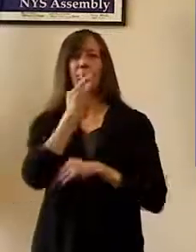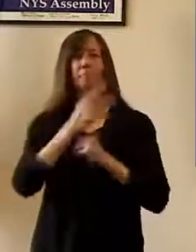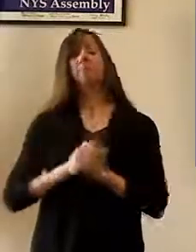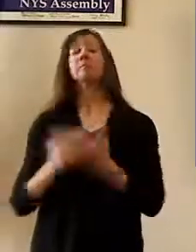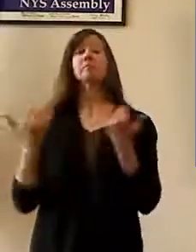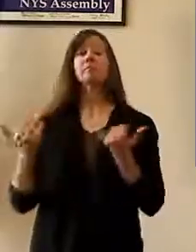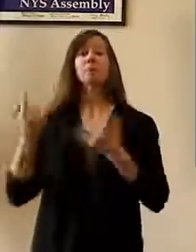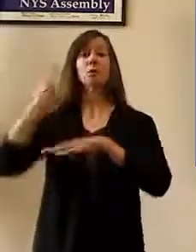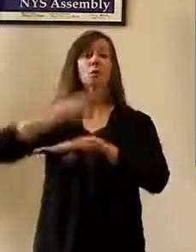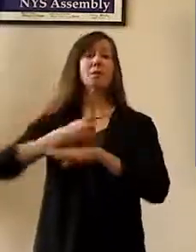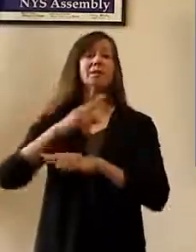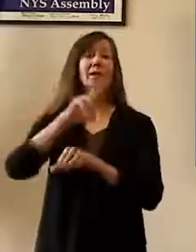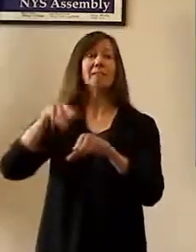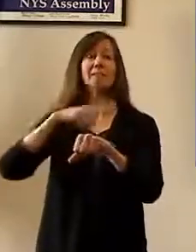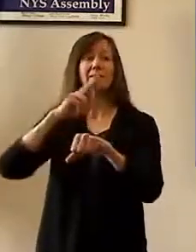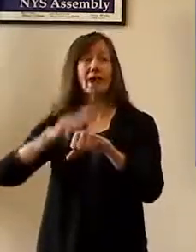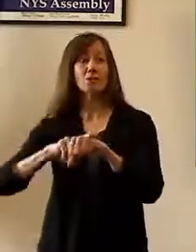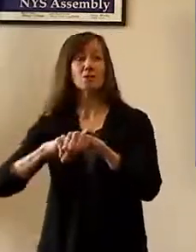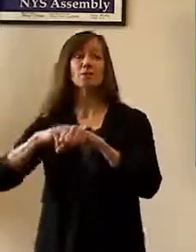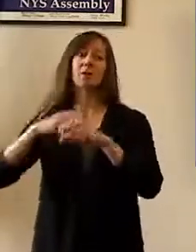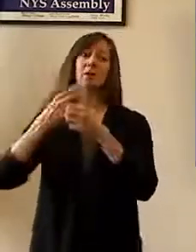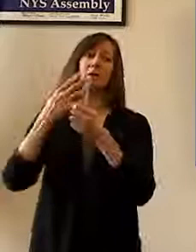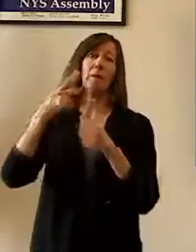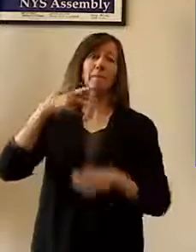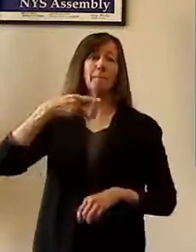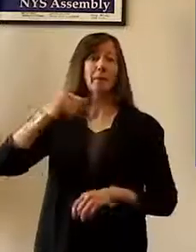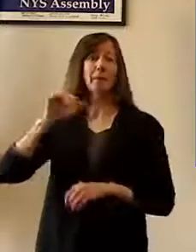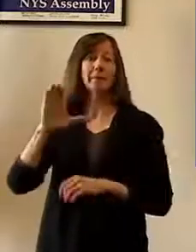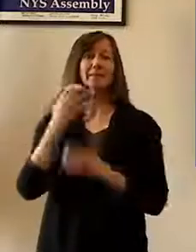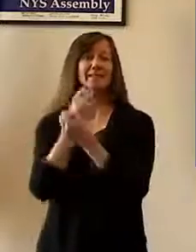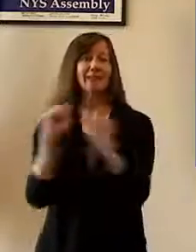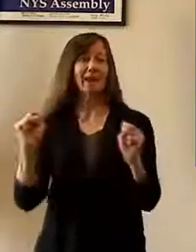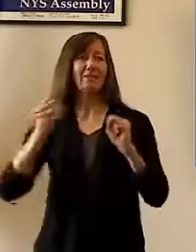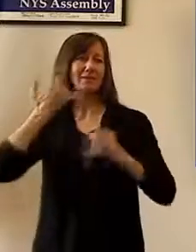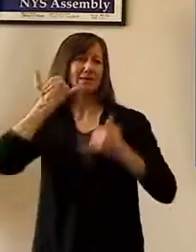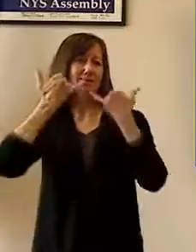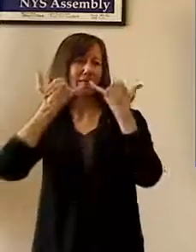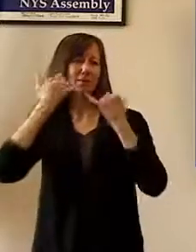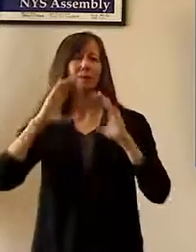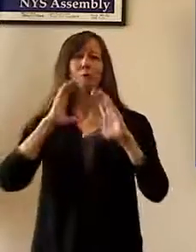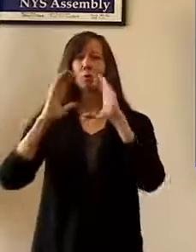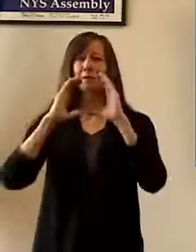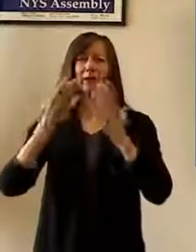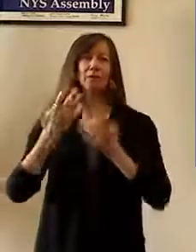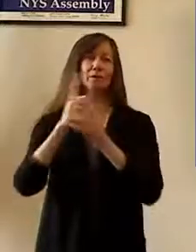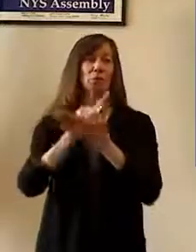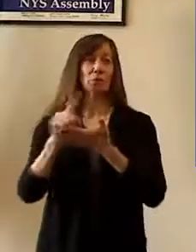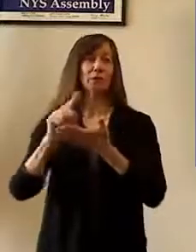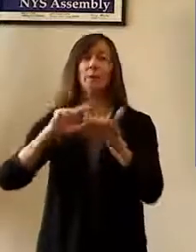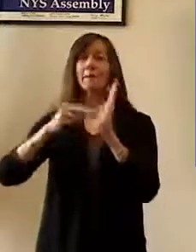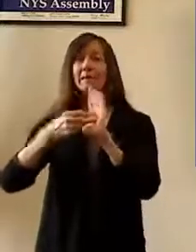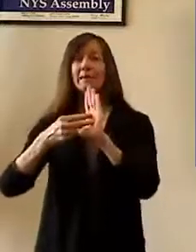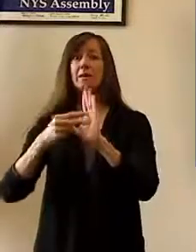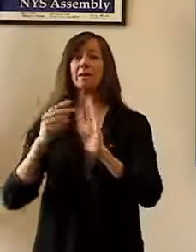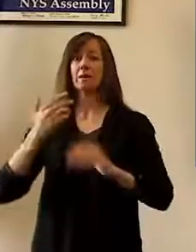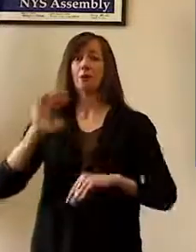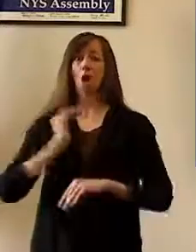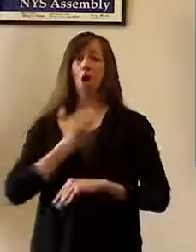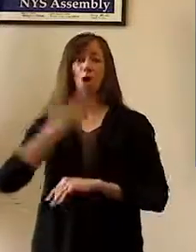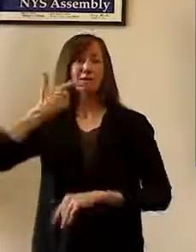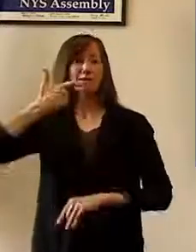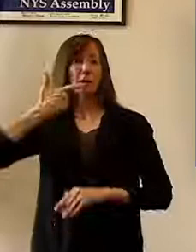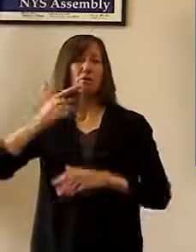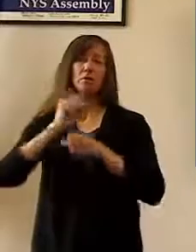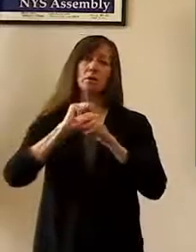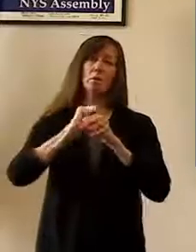Safety Telecommunications Week. What does that mean? Our emergency dispatchers, whether they work for a local police or fire or